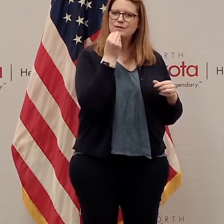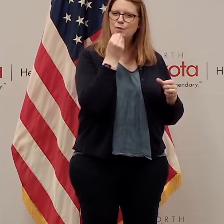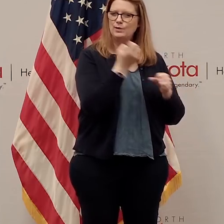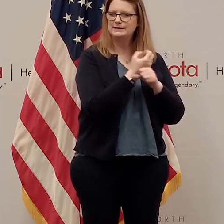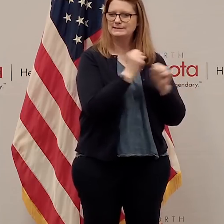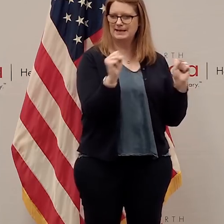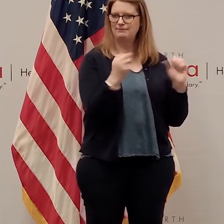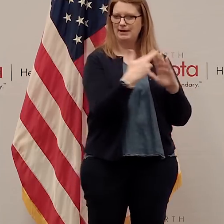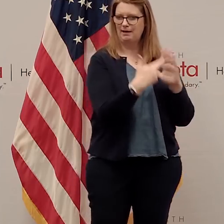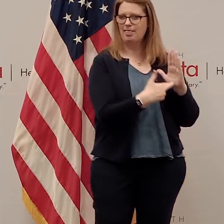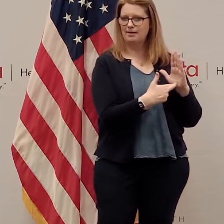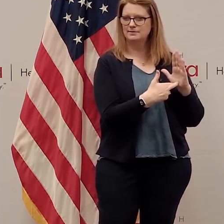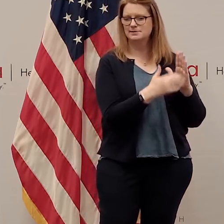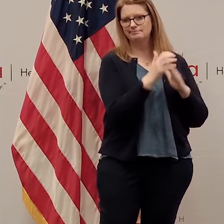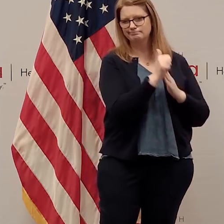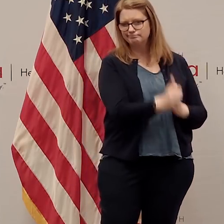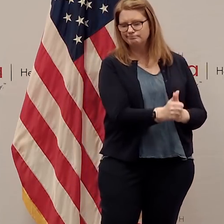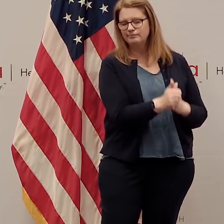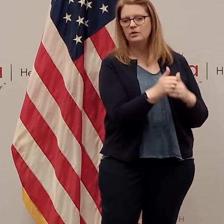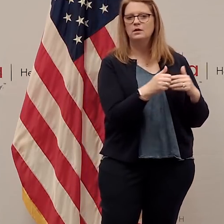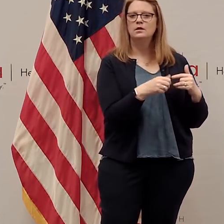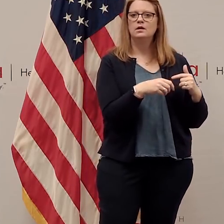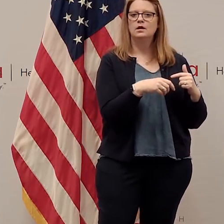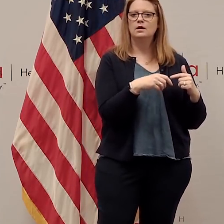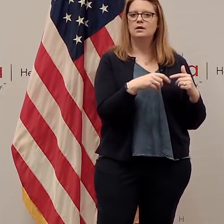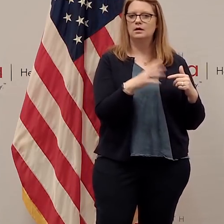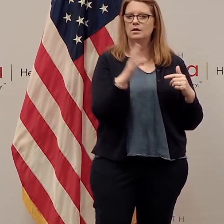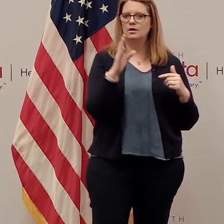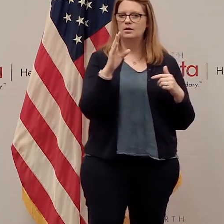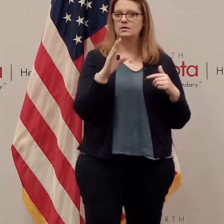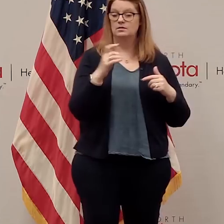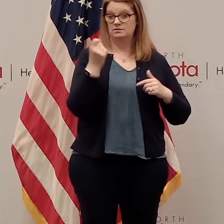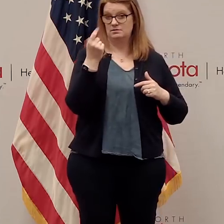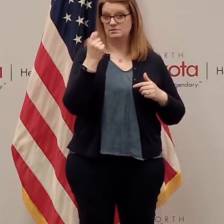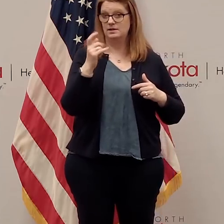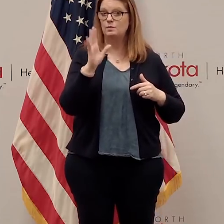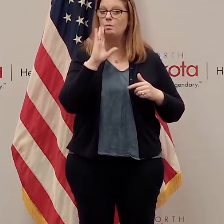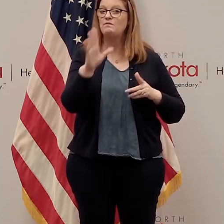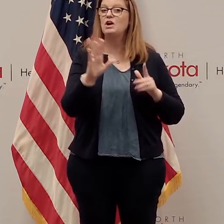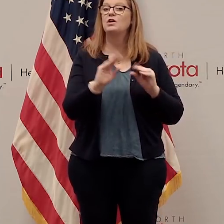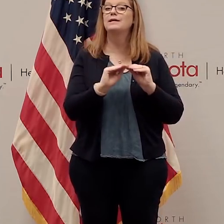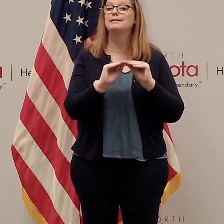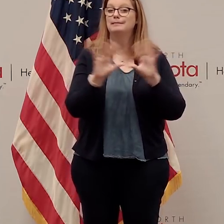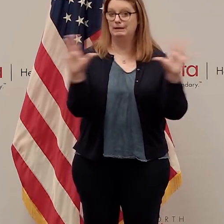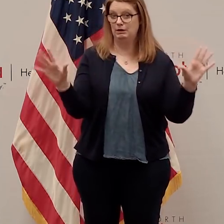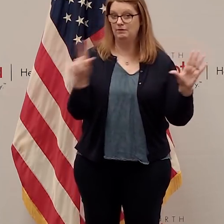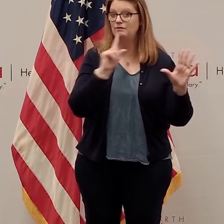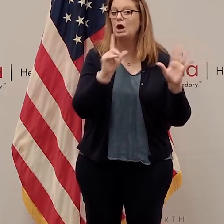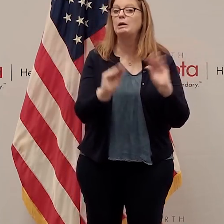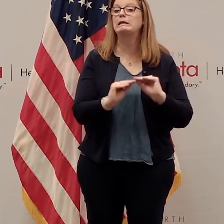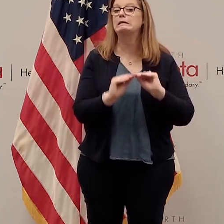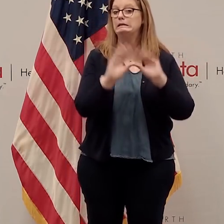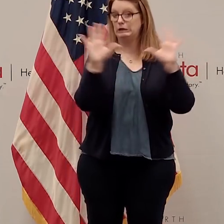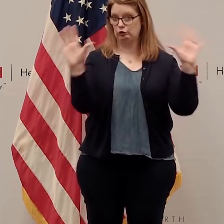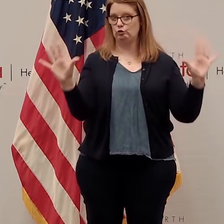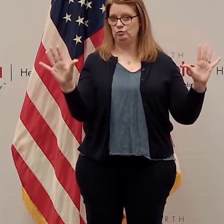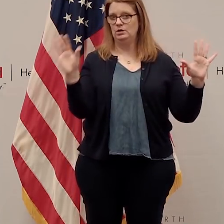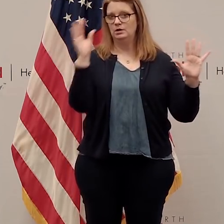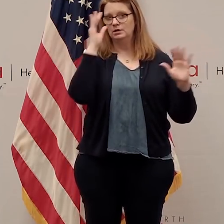safety guidelines. And we'll make sure that we've got real clarity out there on the website in terms of what